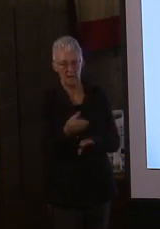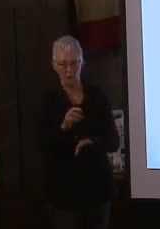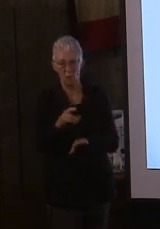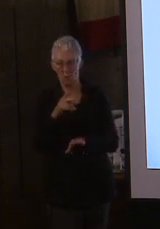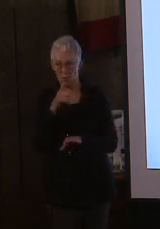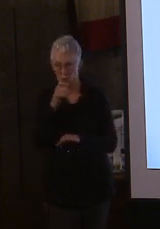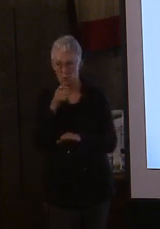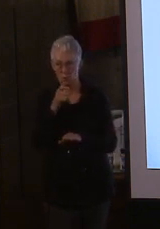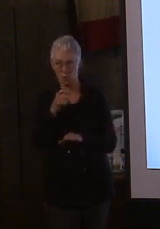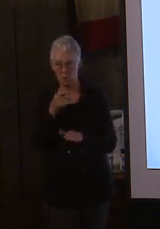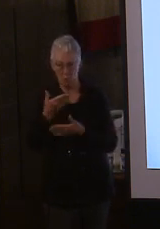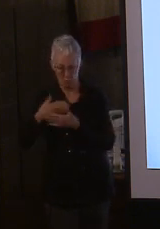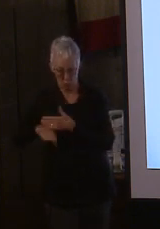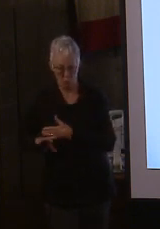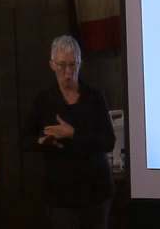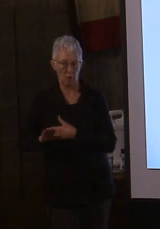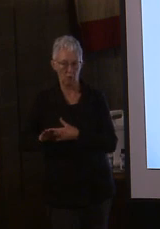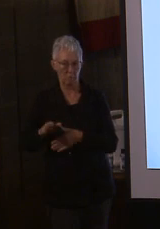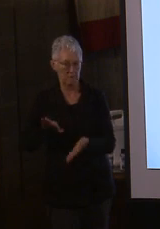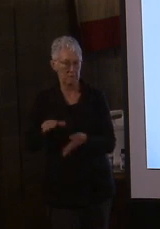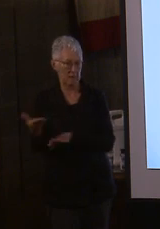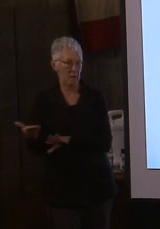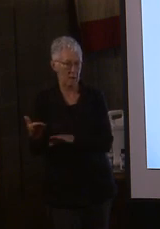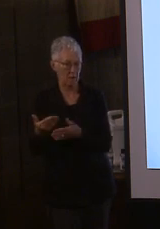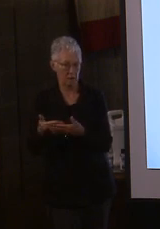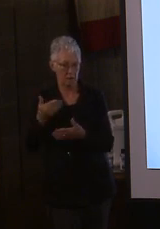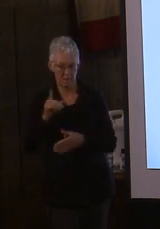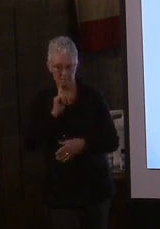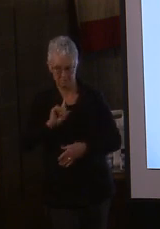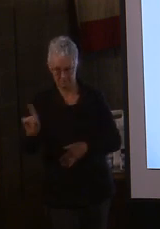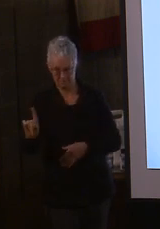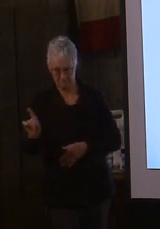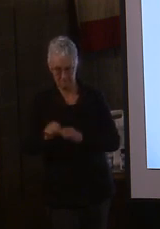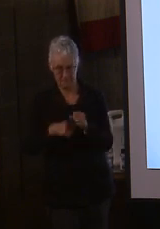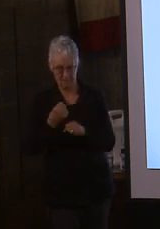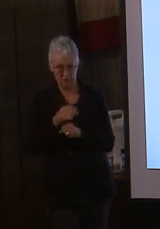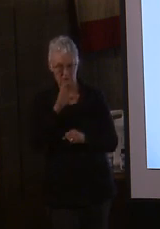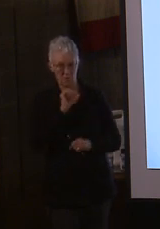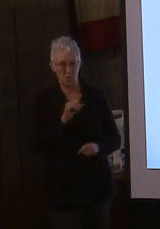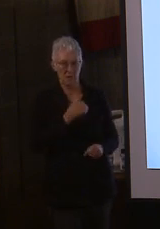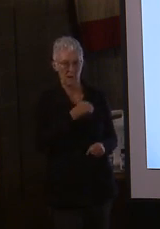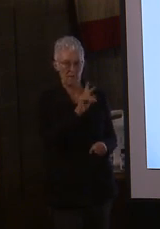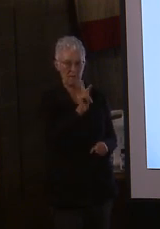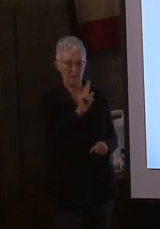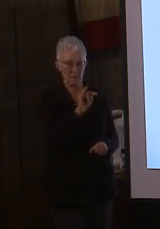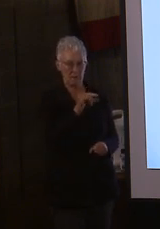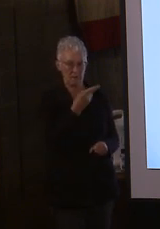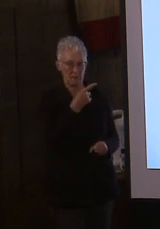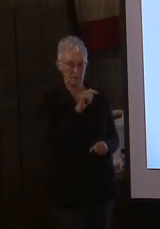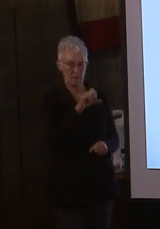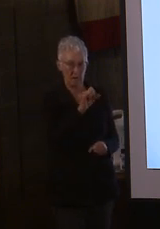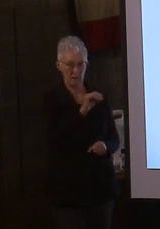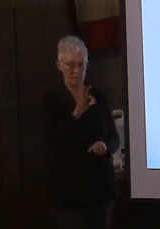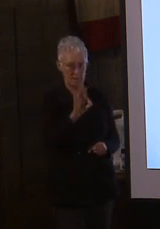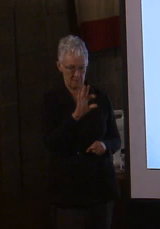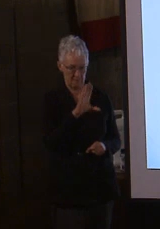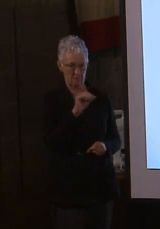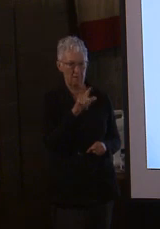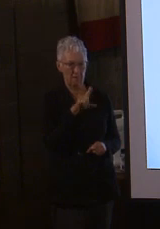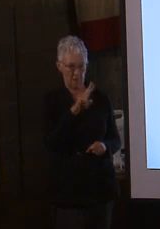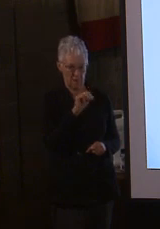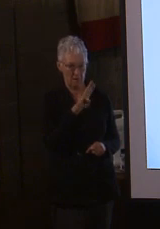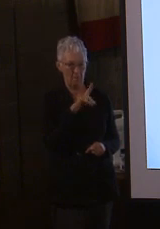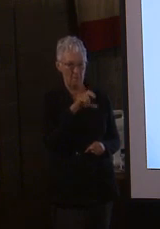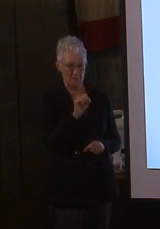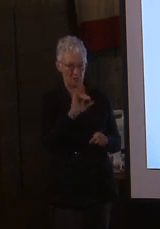their life. I also want to thank, we also have here today the Knights of Columbus from Hebron, Jim McKinney. Jim, where are you? Jim, raise your hand. Good job,